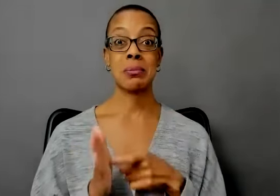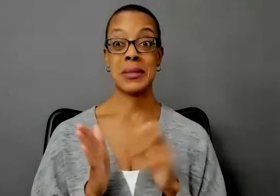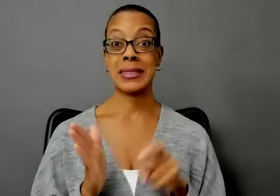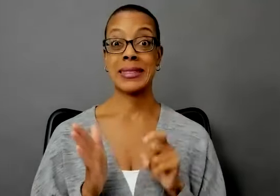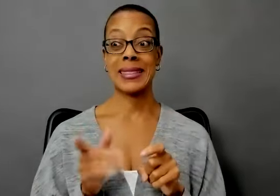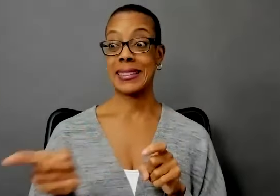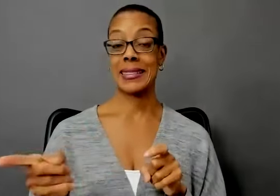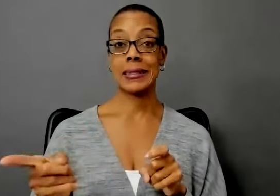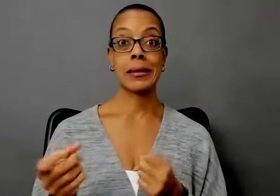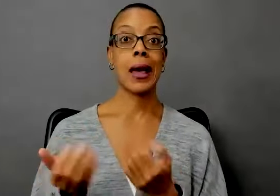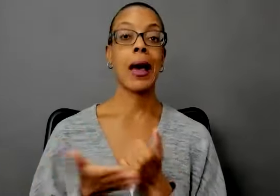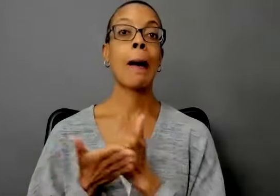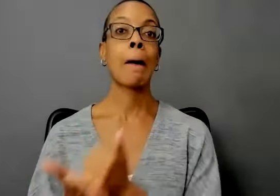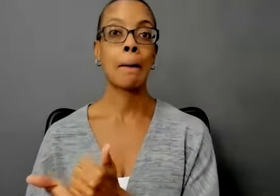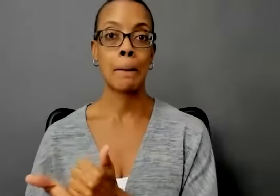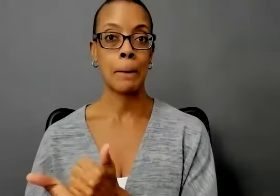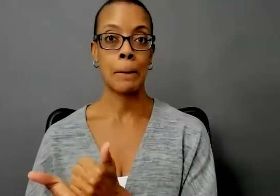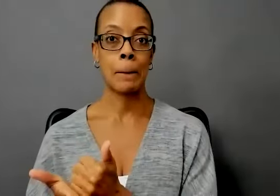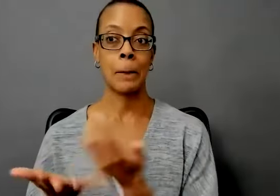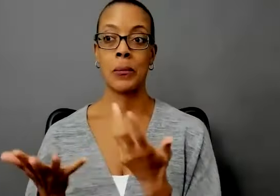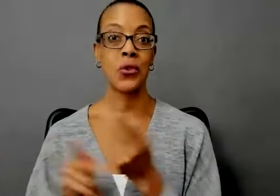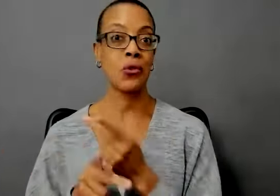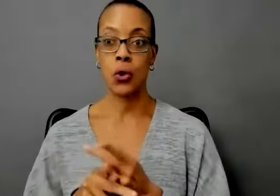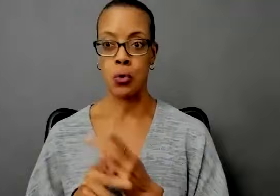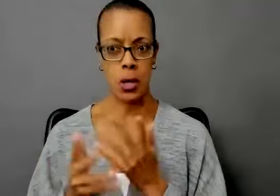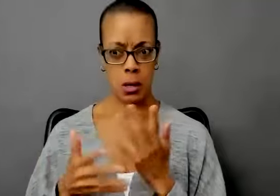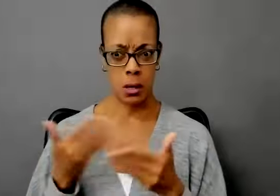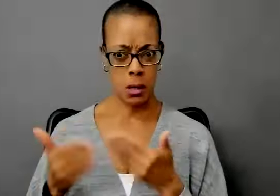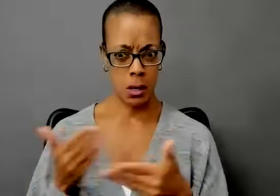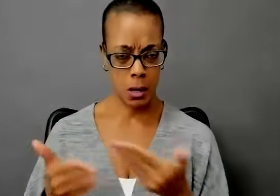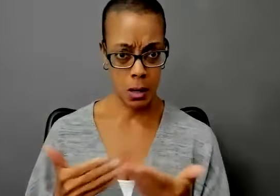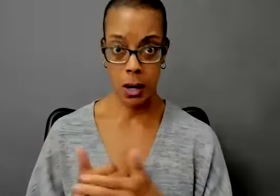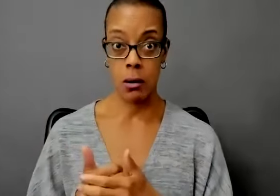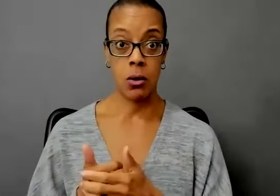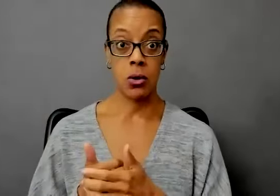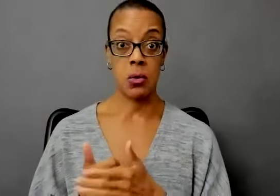help navigating the system. Some people just make up their mind and say, you know what, this is what I want. I don't need someone to like